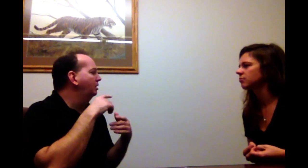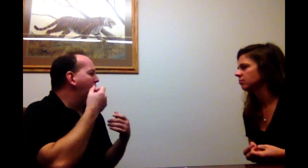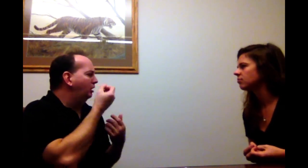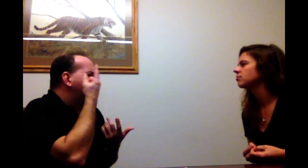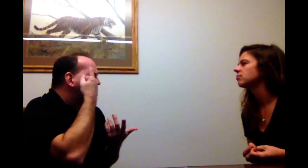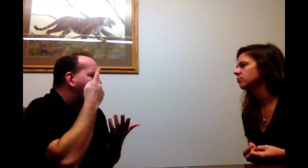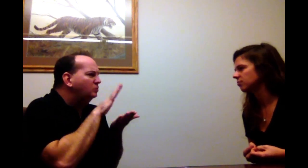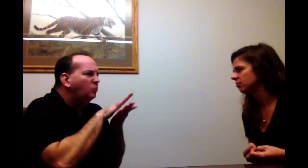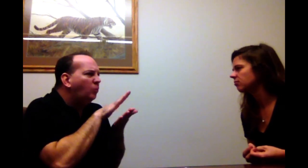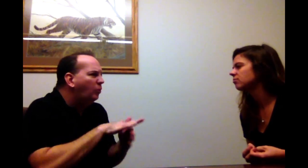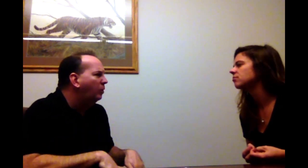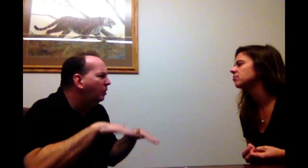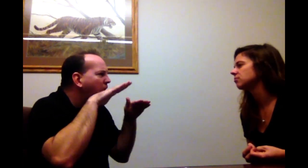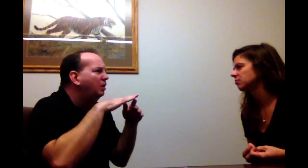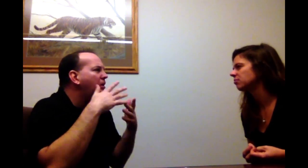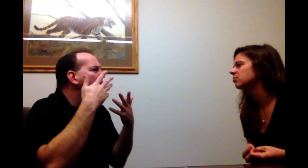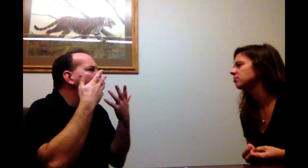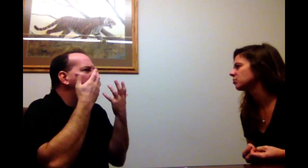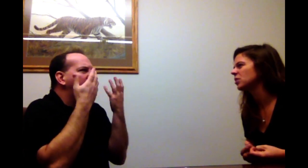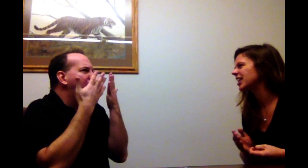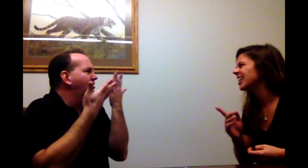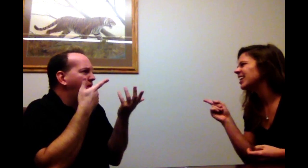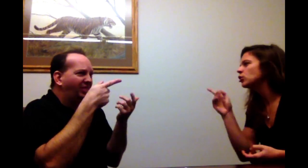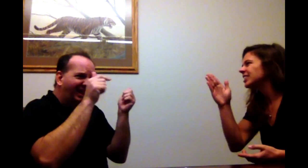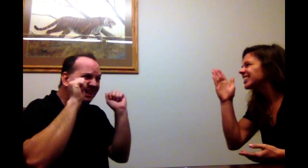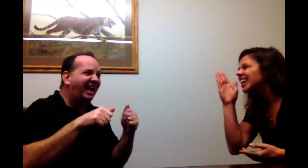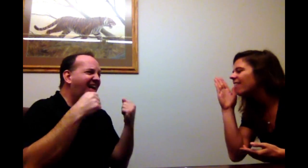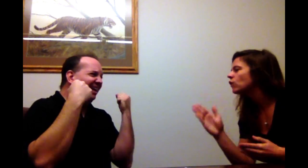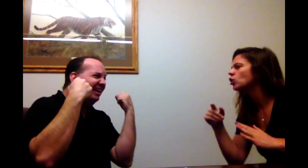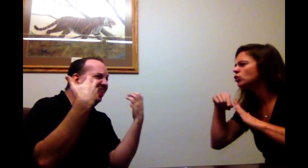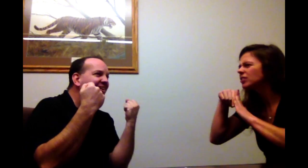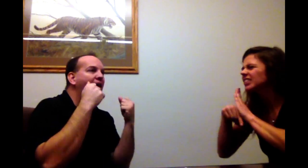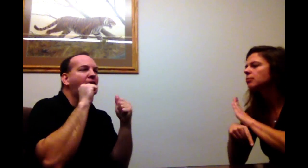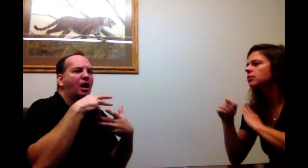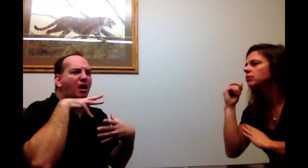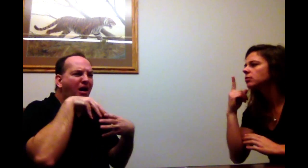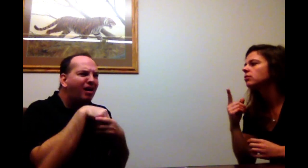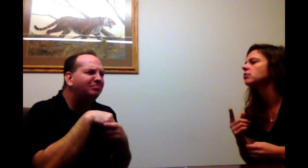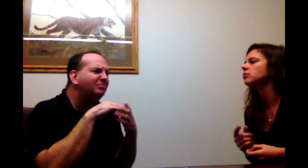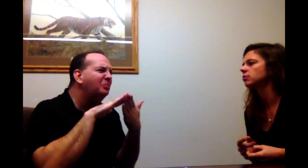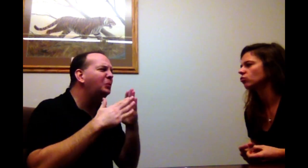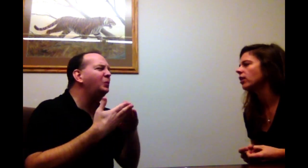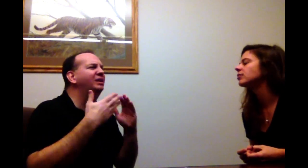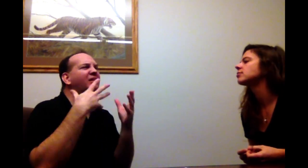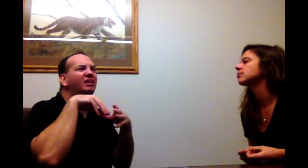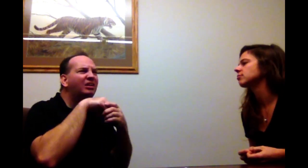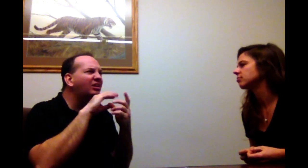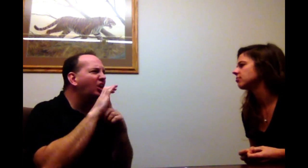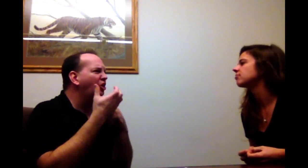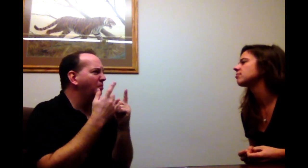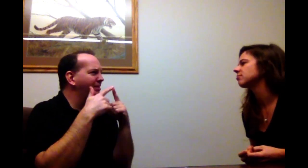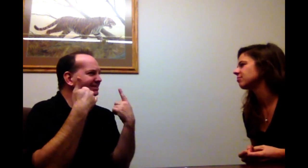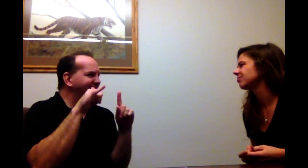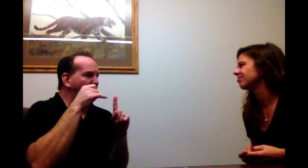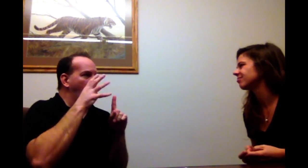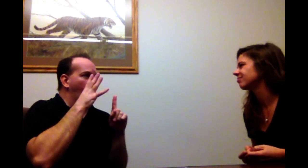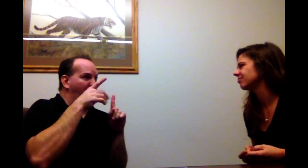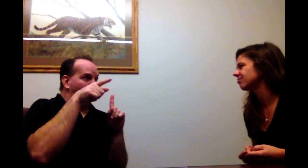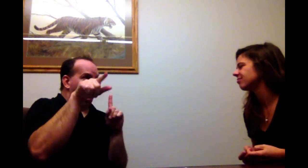of trying to understand growing up in schools and being able to sign involved in community and culture, but still